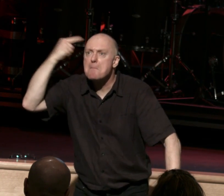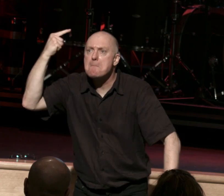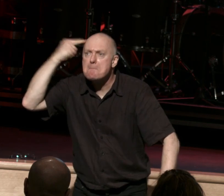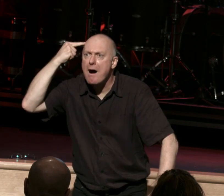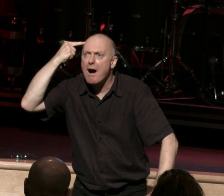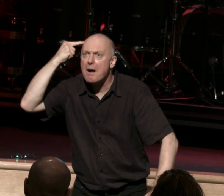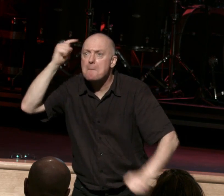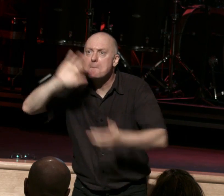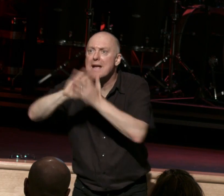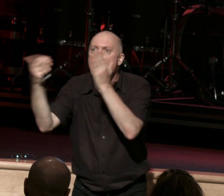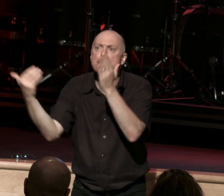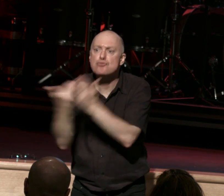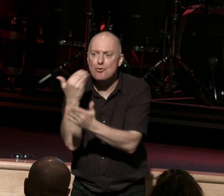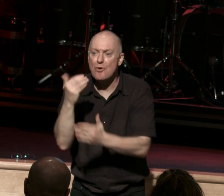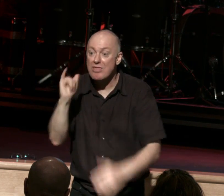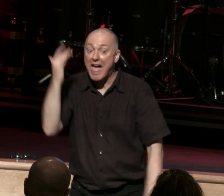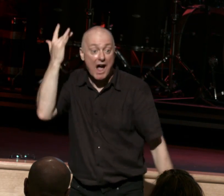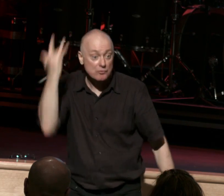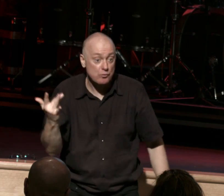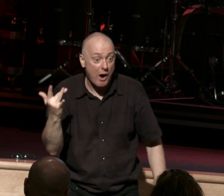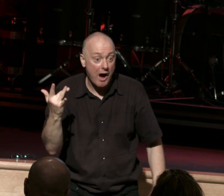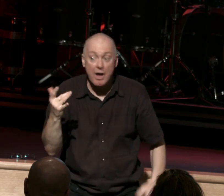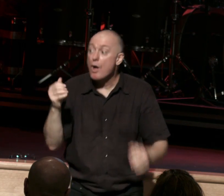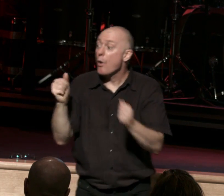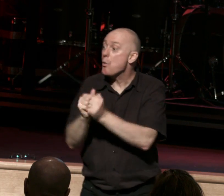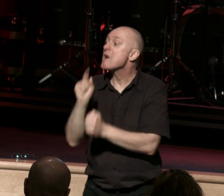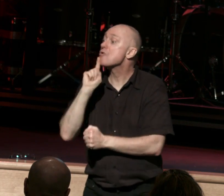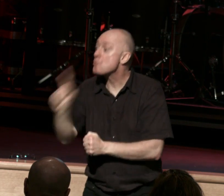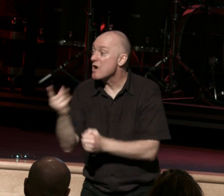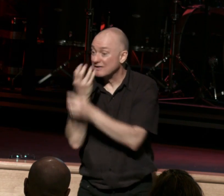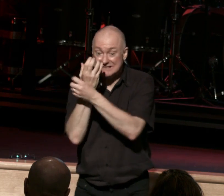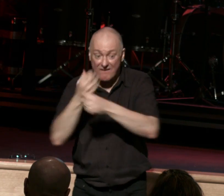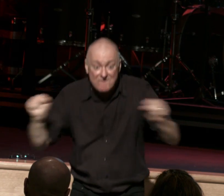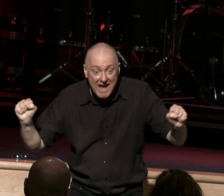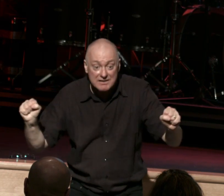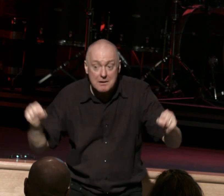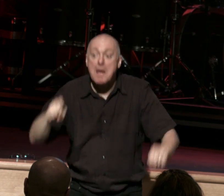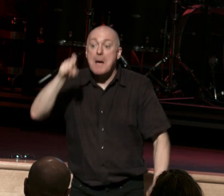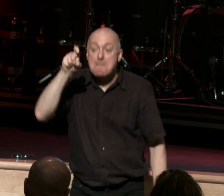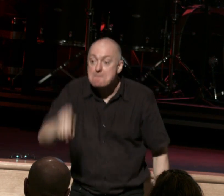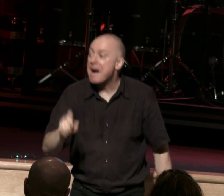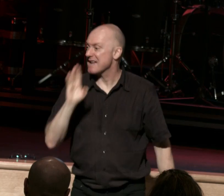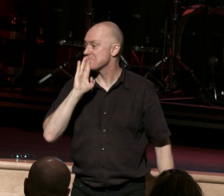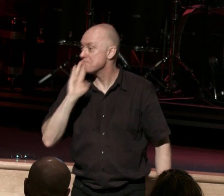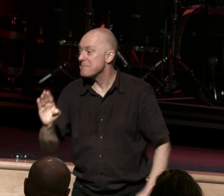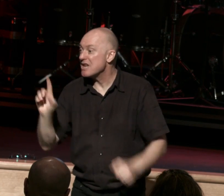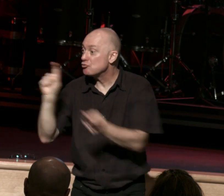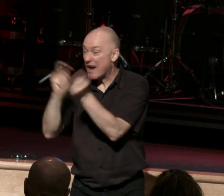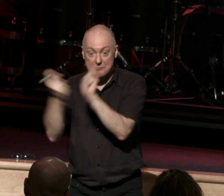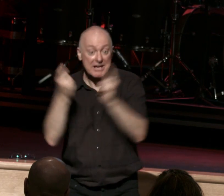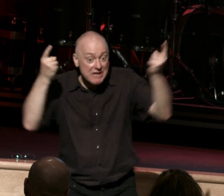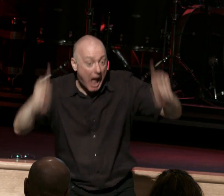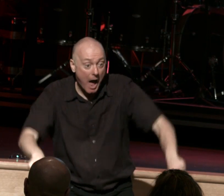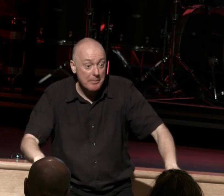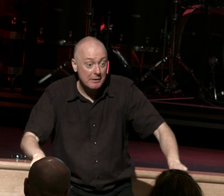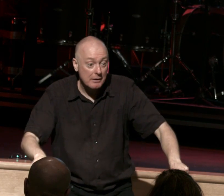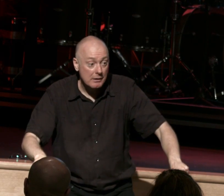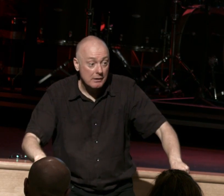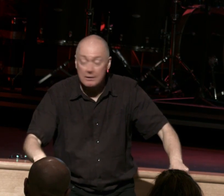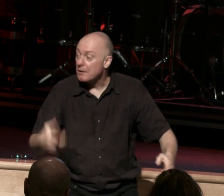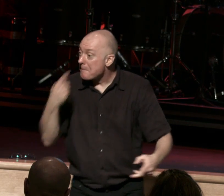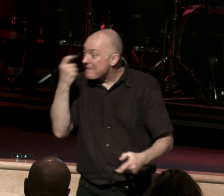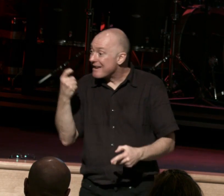mind of a person to become new. That is why, with genuine salvation, there must be